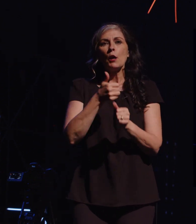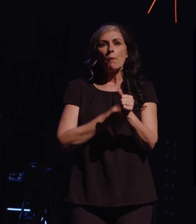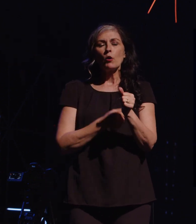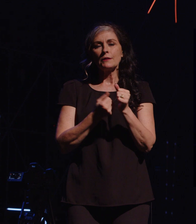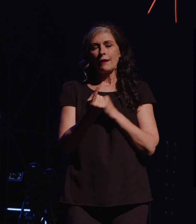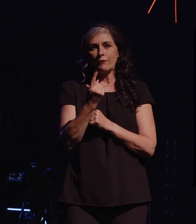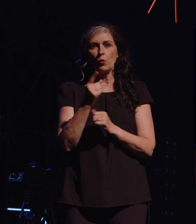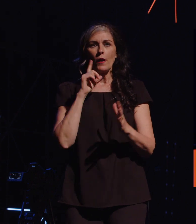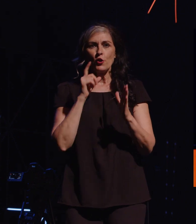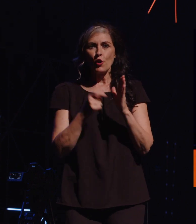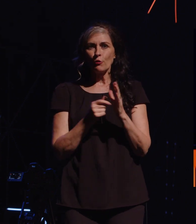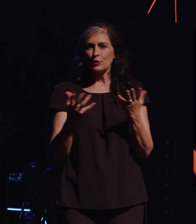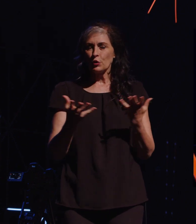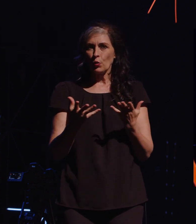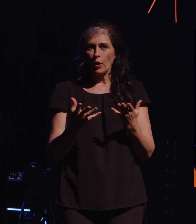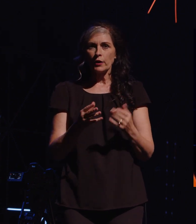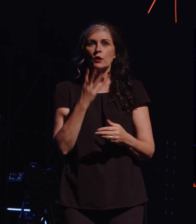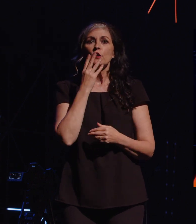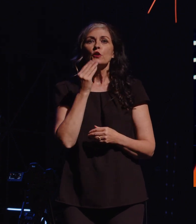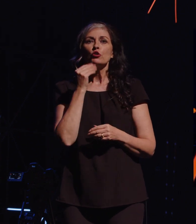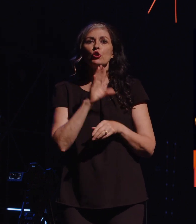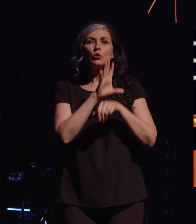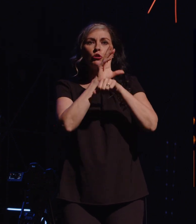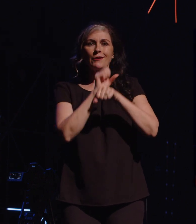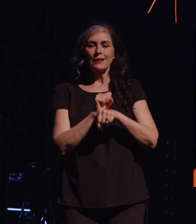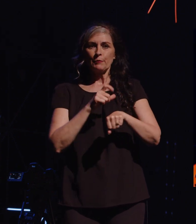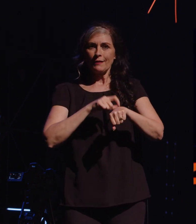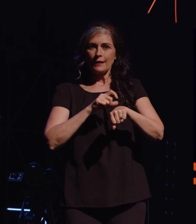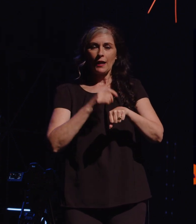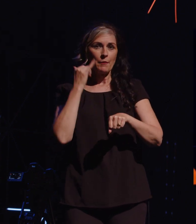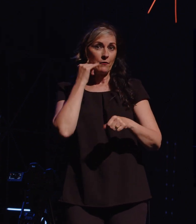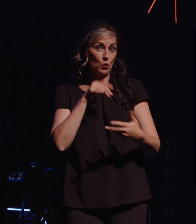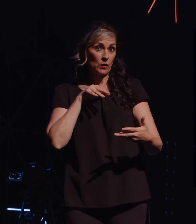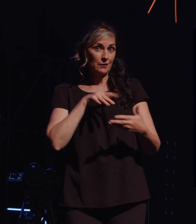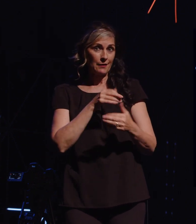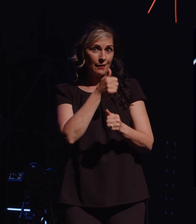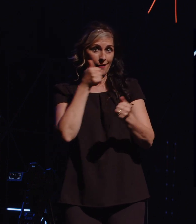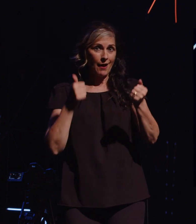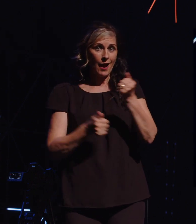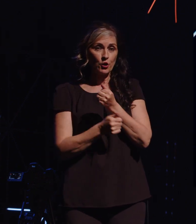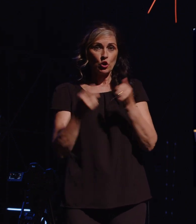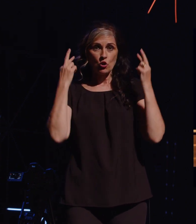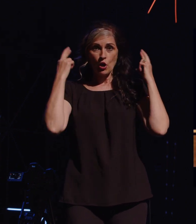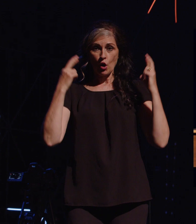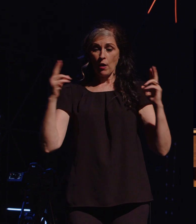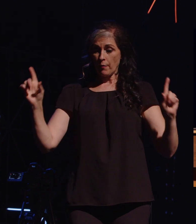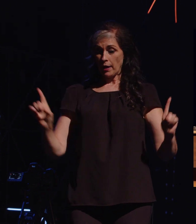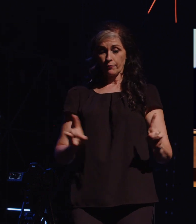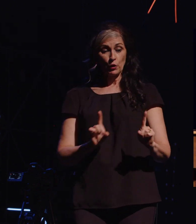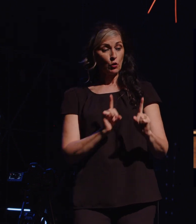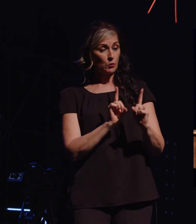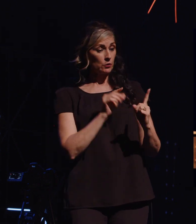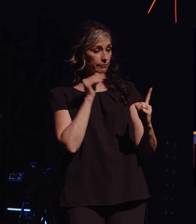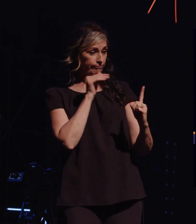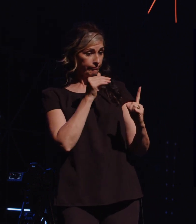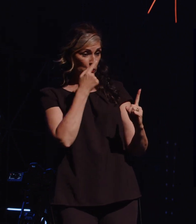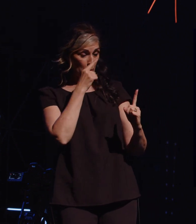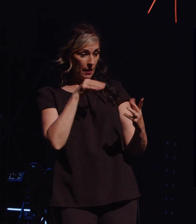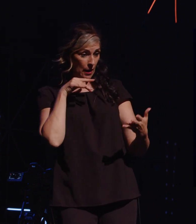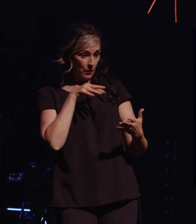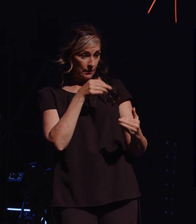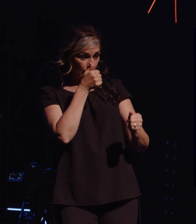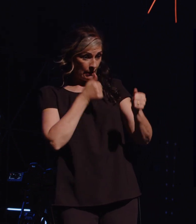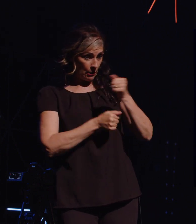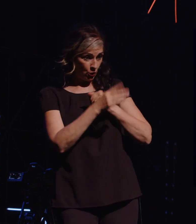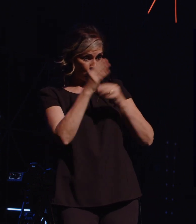commentary noticed this. In Jewish custom during this time, if you wanted to study under a rabbi, you went to that rabbi and you said, I want to study under your